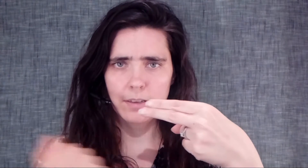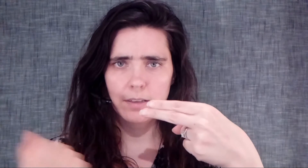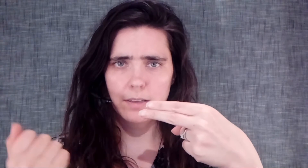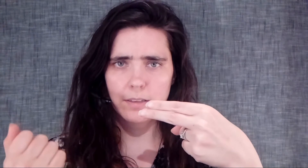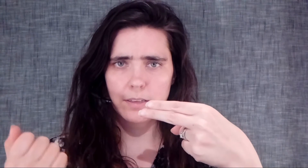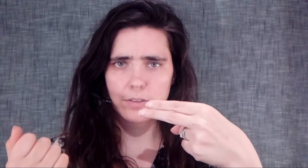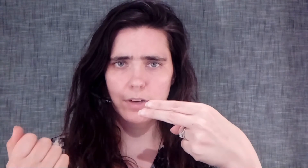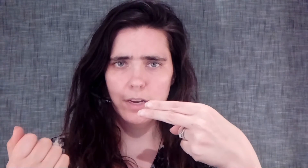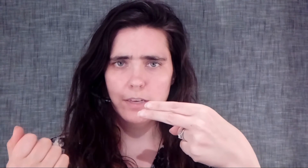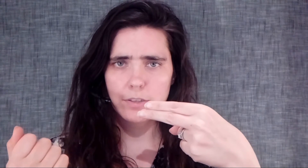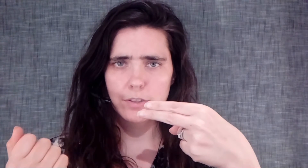And that's your H.